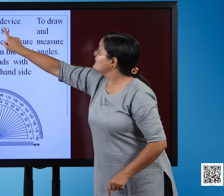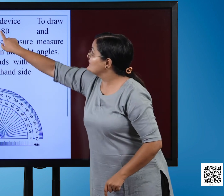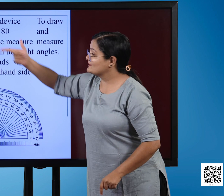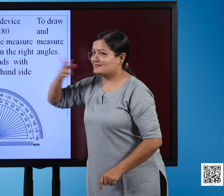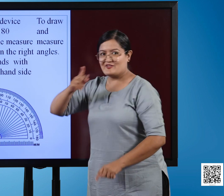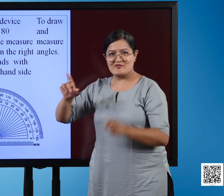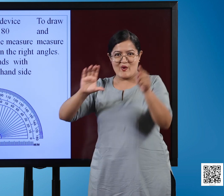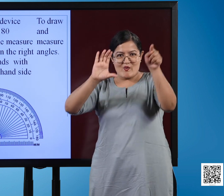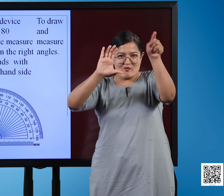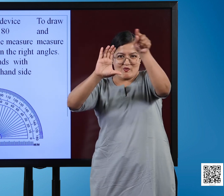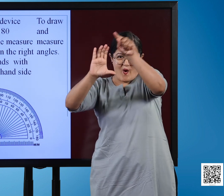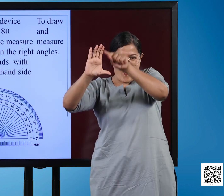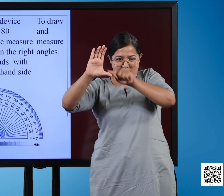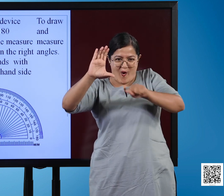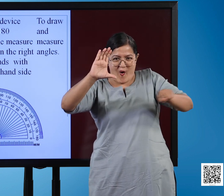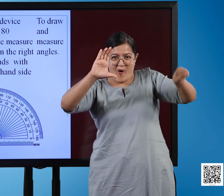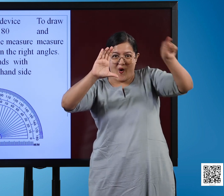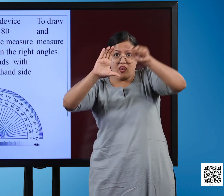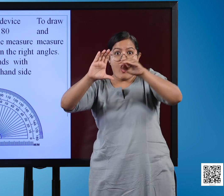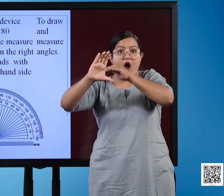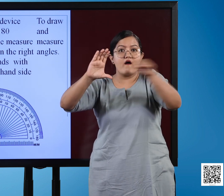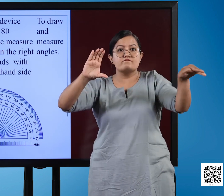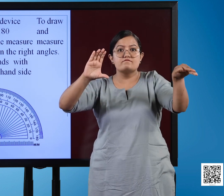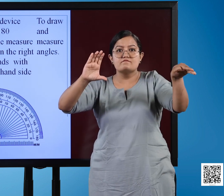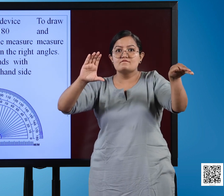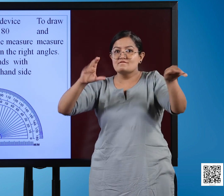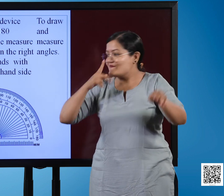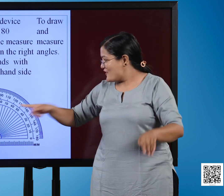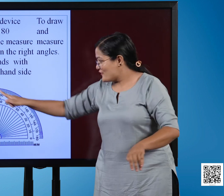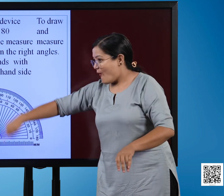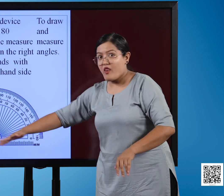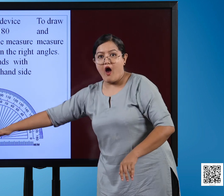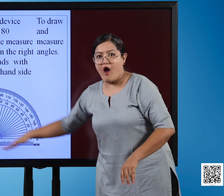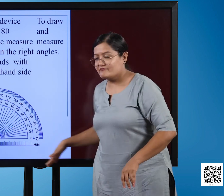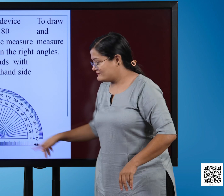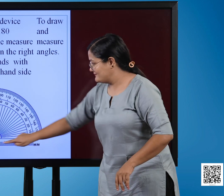A semicircular device graduated into 180-degree parts.